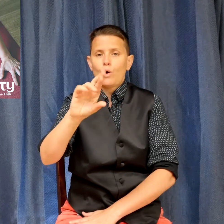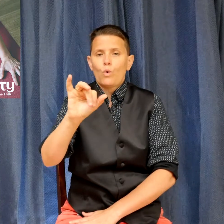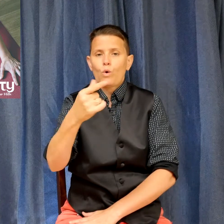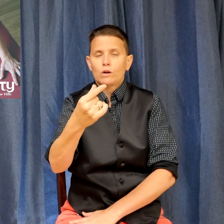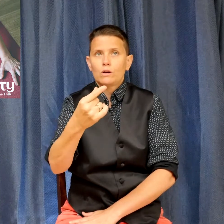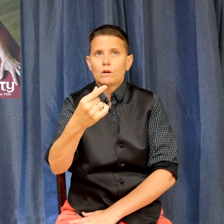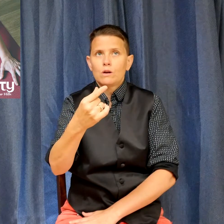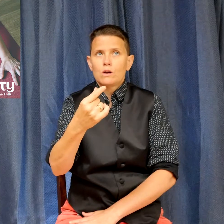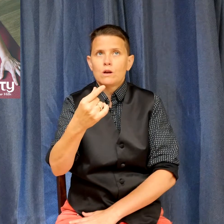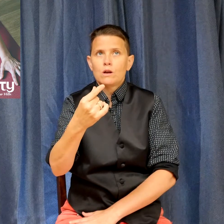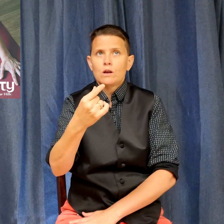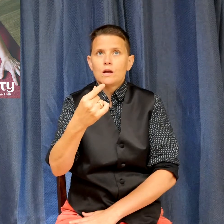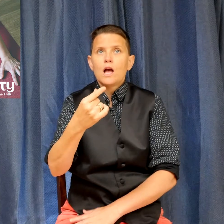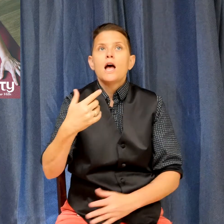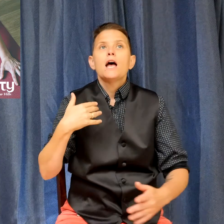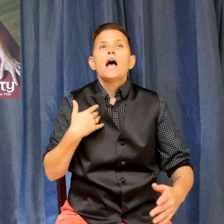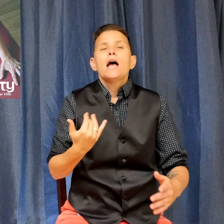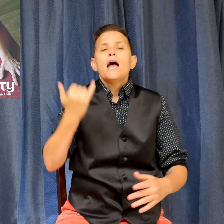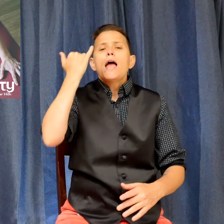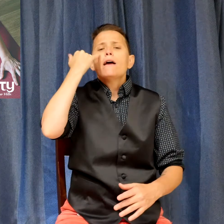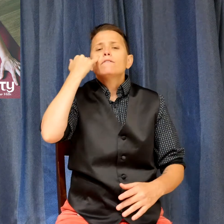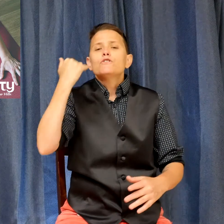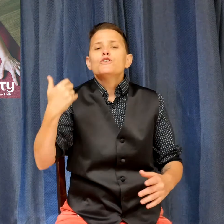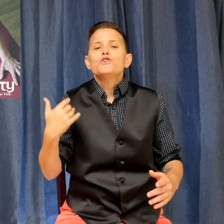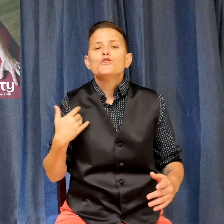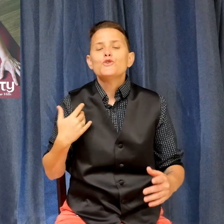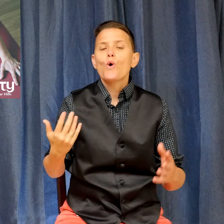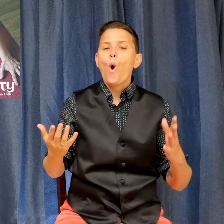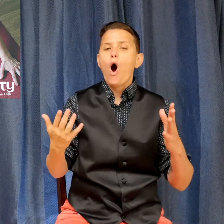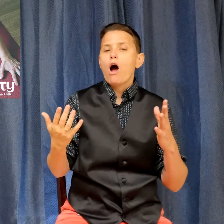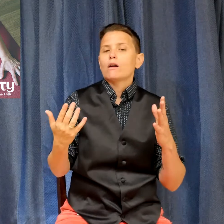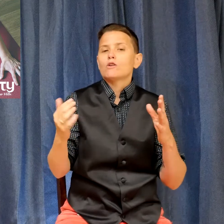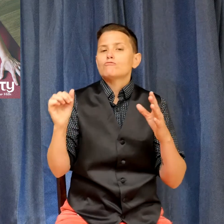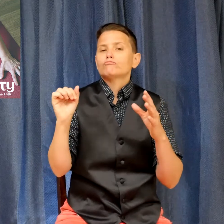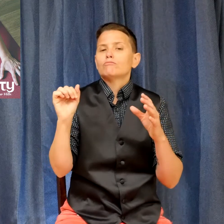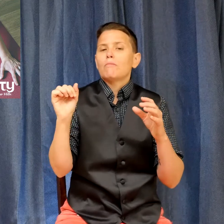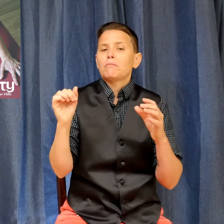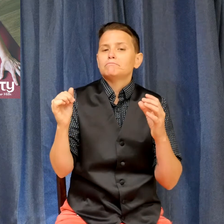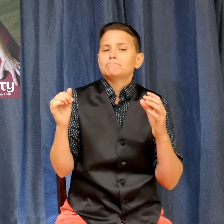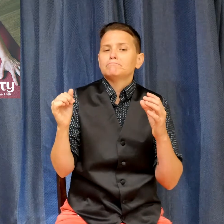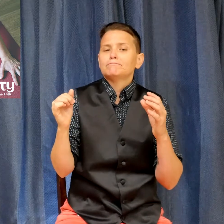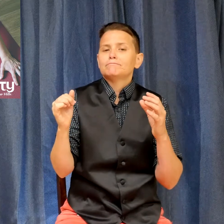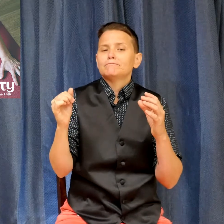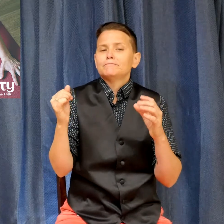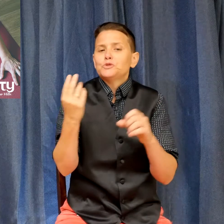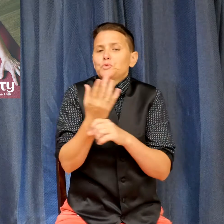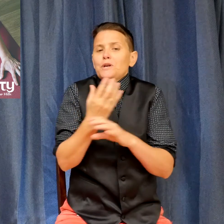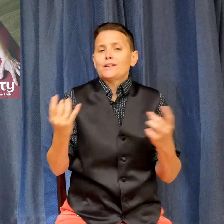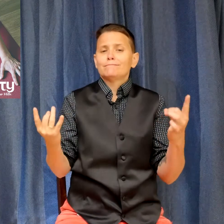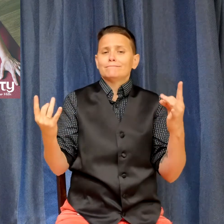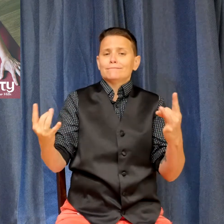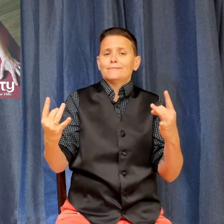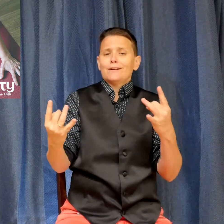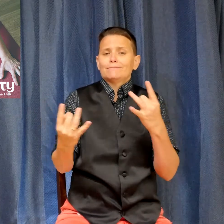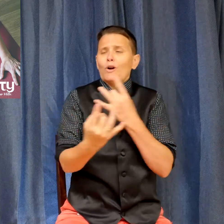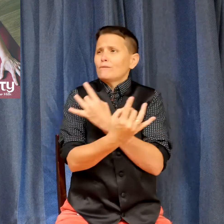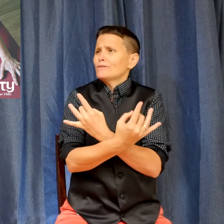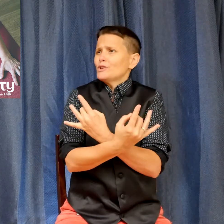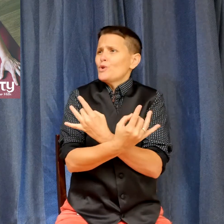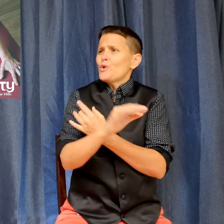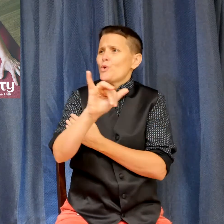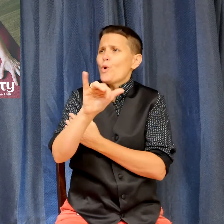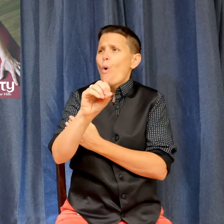online, do you call it Zoom instead of Zoom? Something to ponder. And while you're pondering